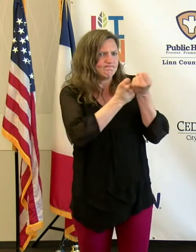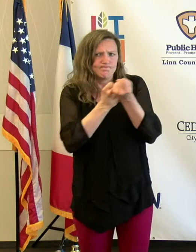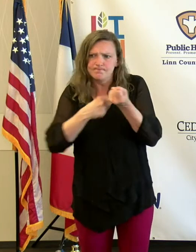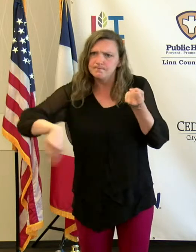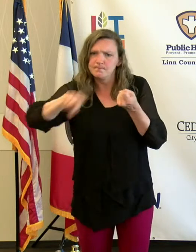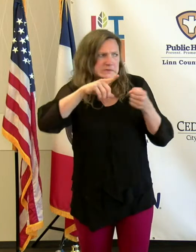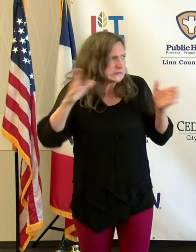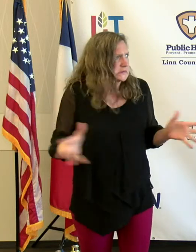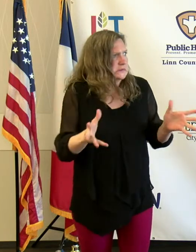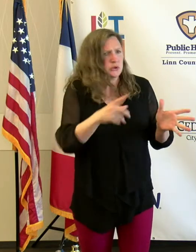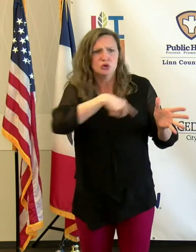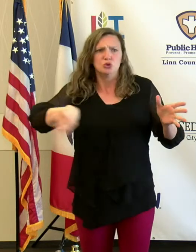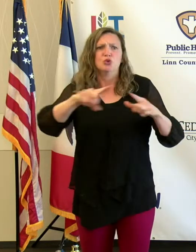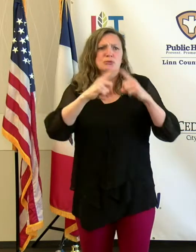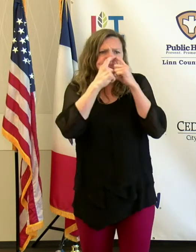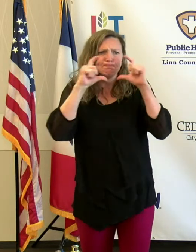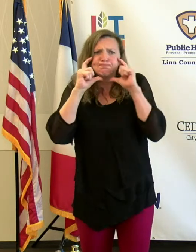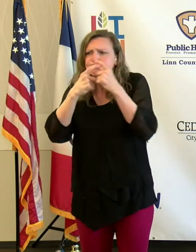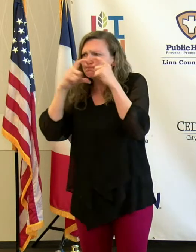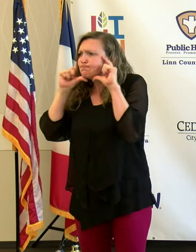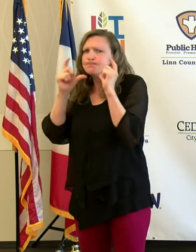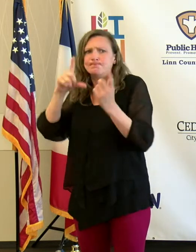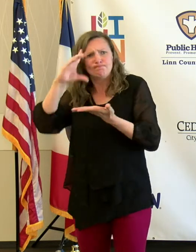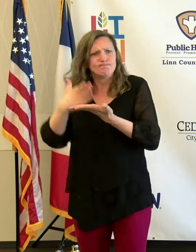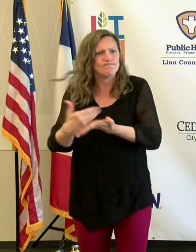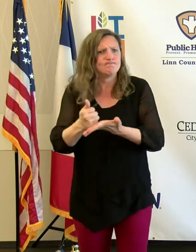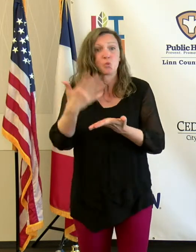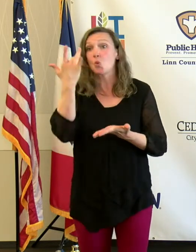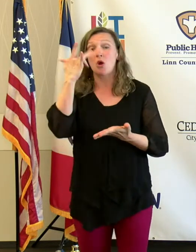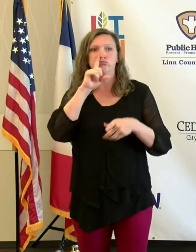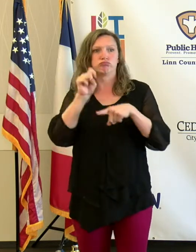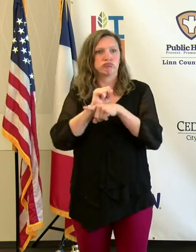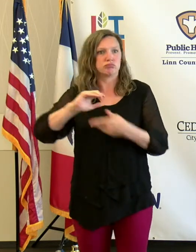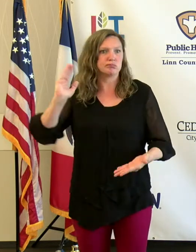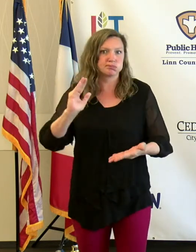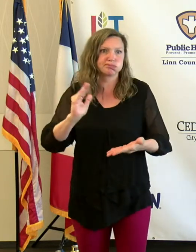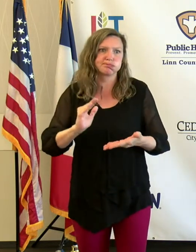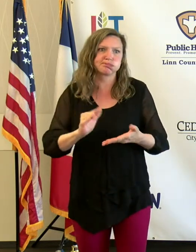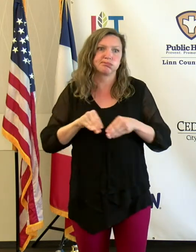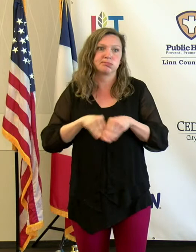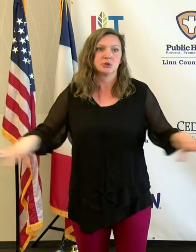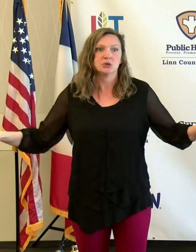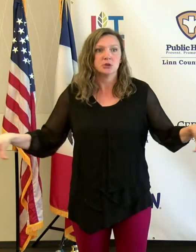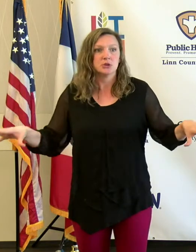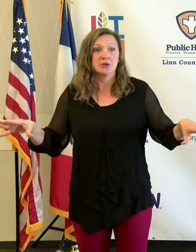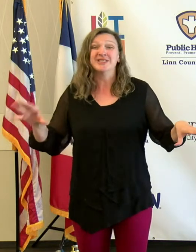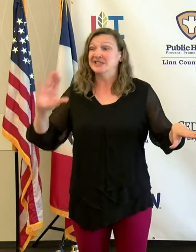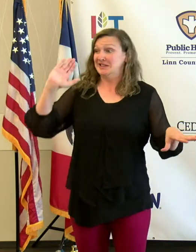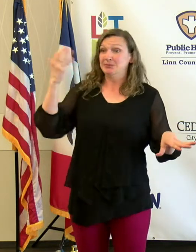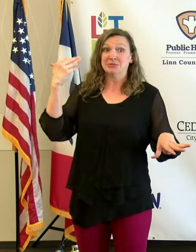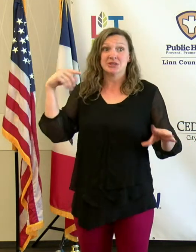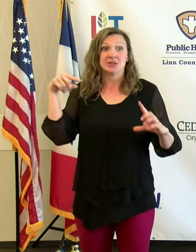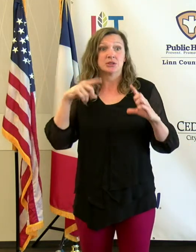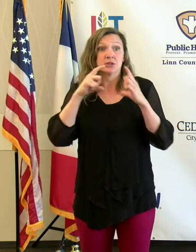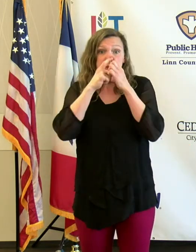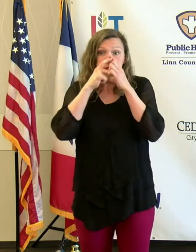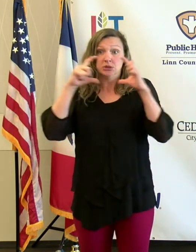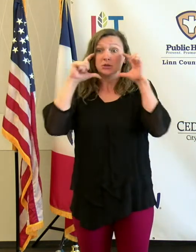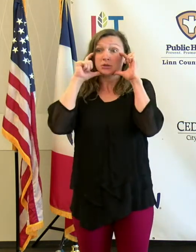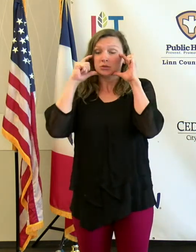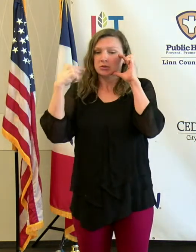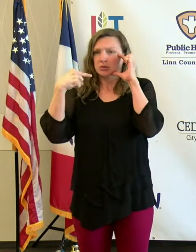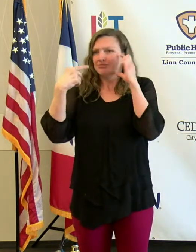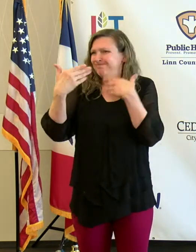who have the virus and may not know it from spreading it to others. I'm certain that many of the cases we have now have come